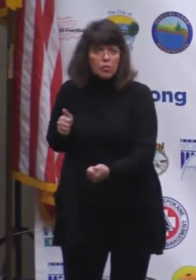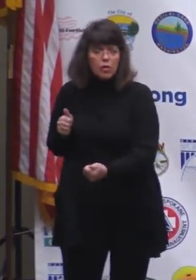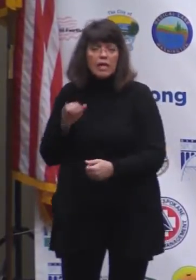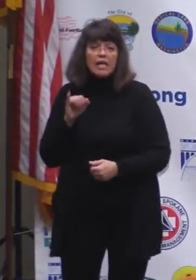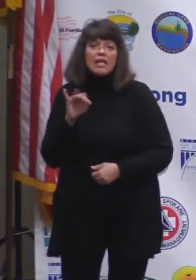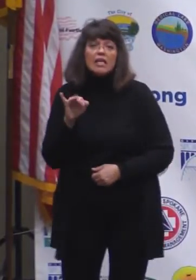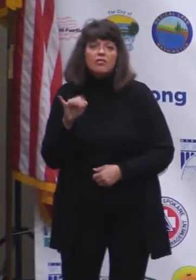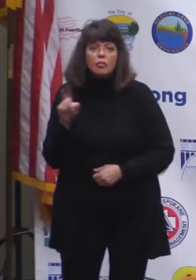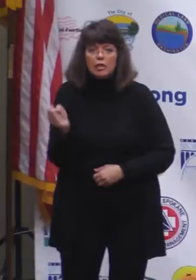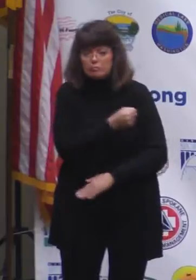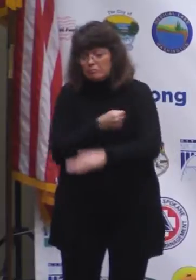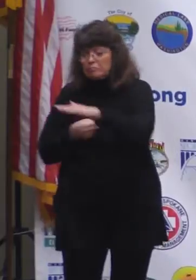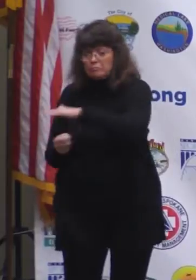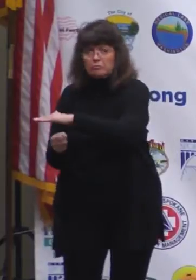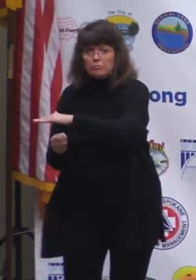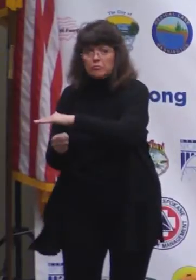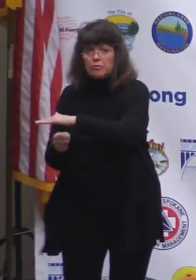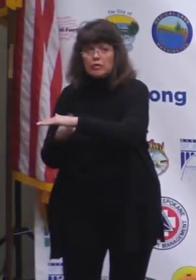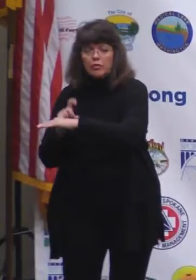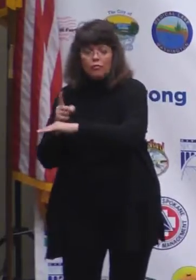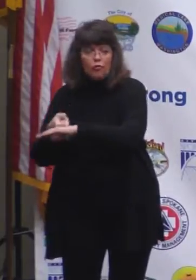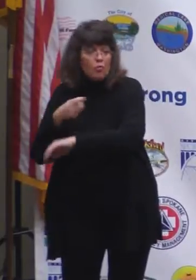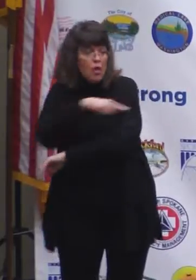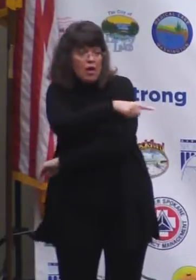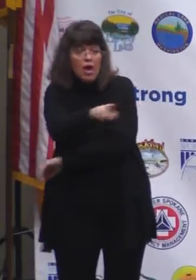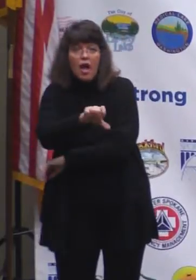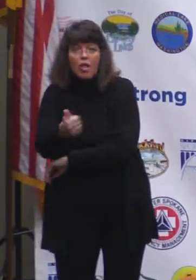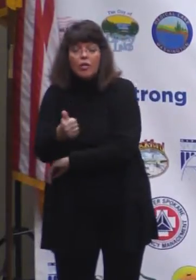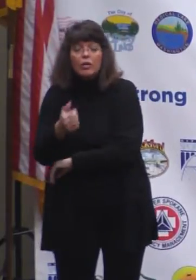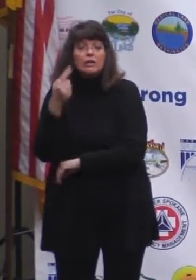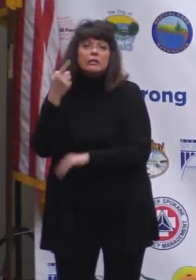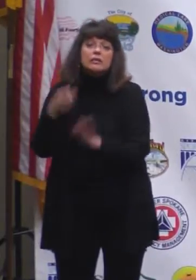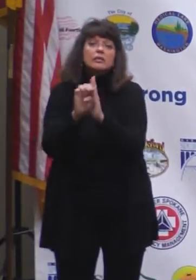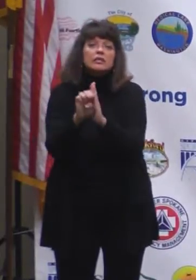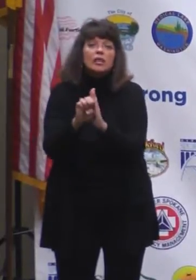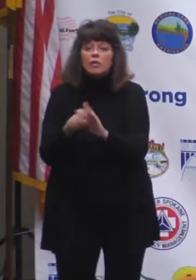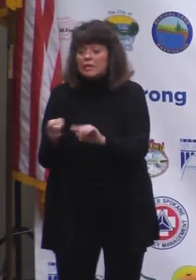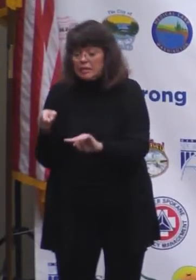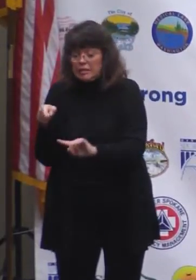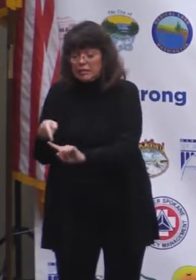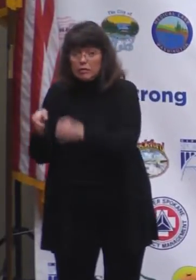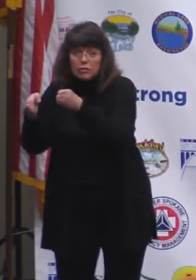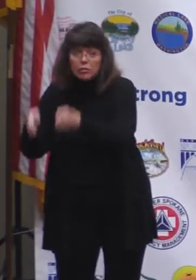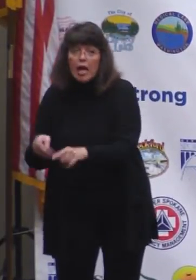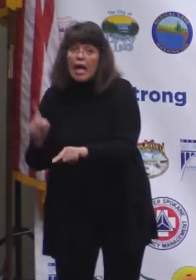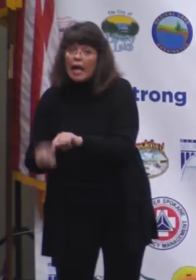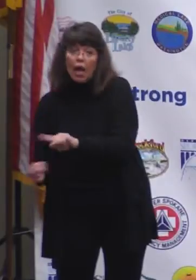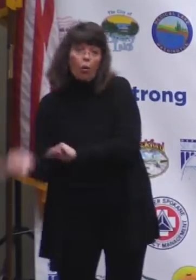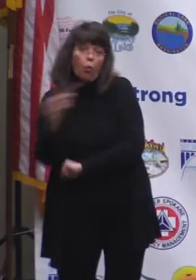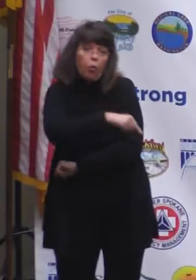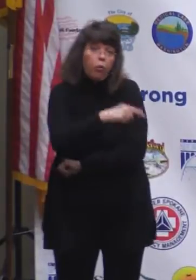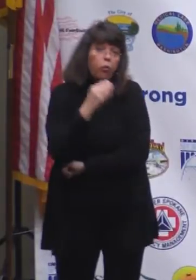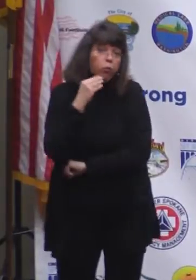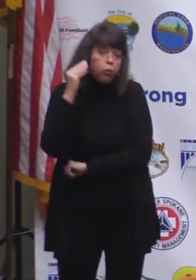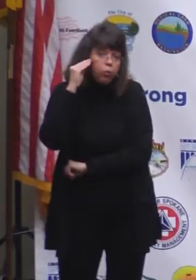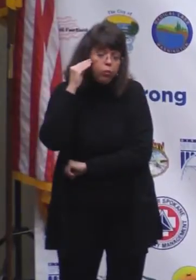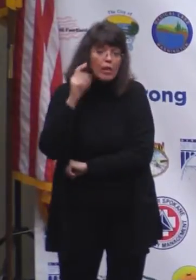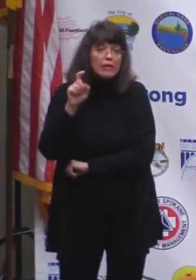quarantine, but they can't do that themselves. They can't go home. They need another place to care for themselves.